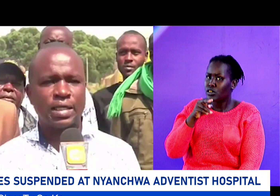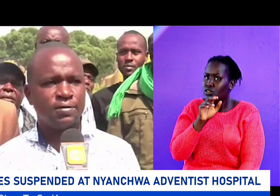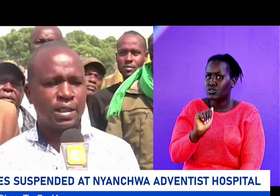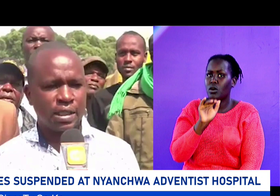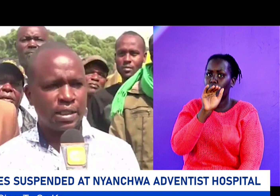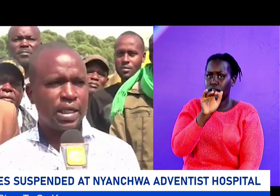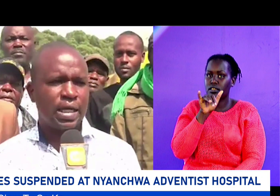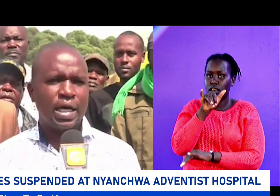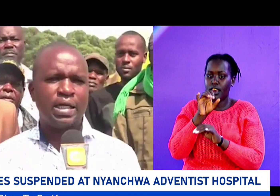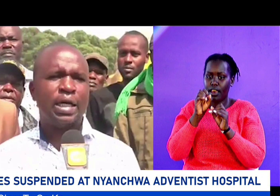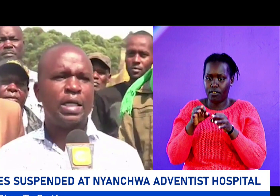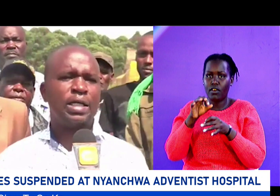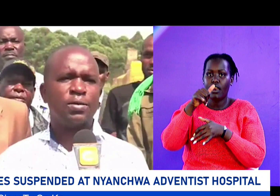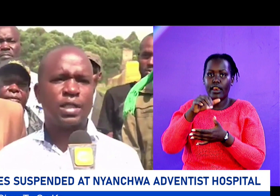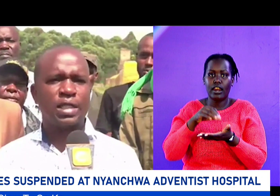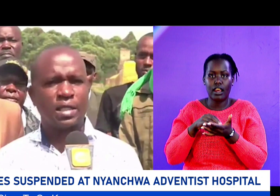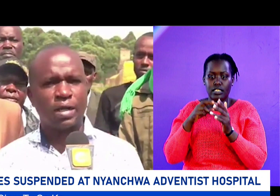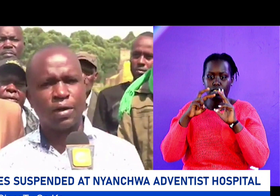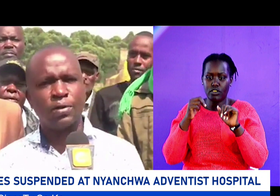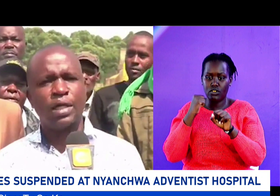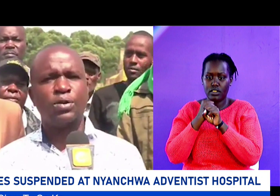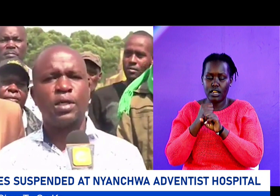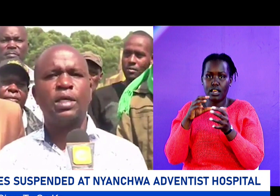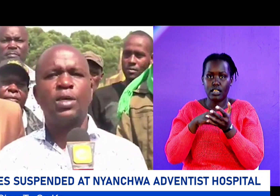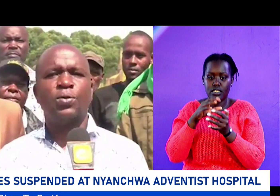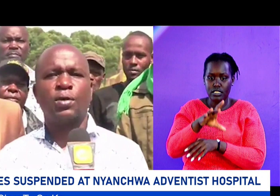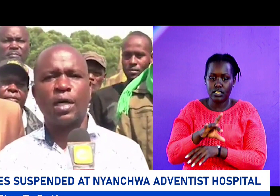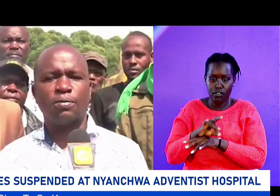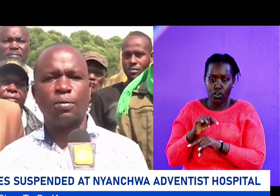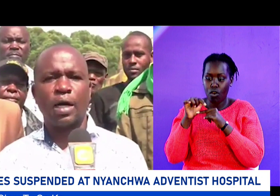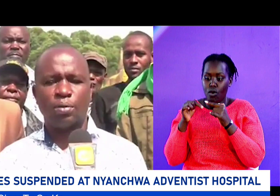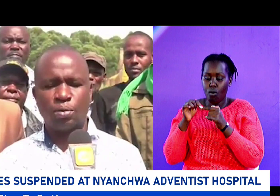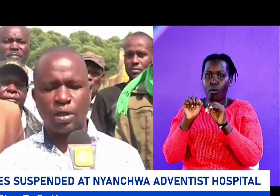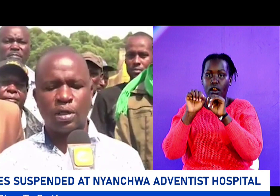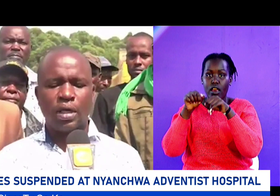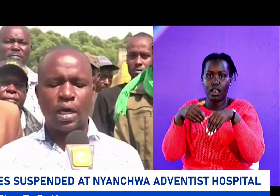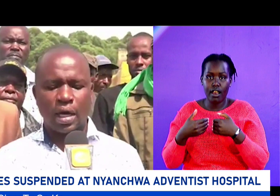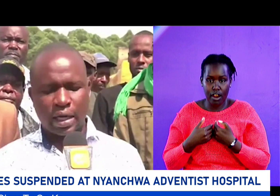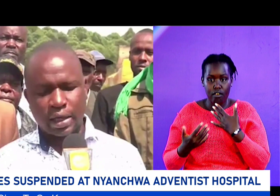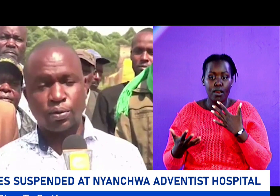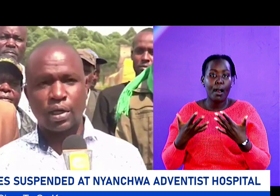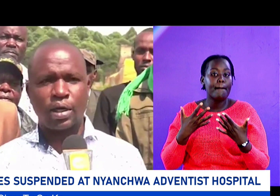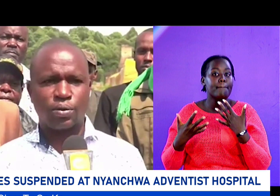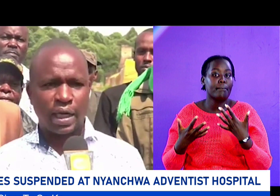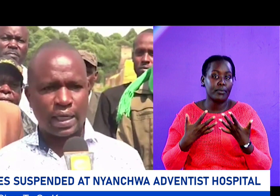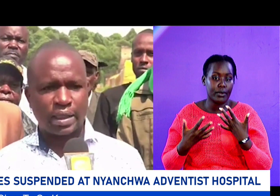case investigations are done and those cases are found, that is when we could have maybe adhere to the letter.